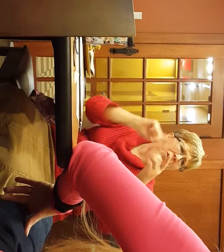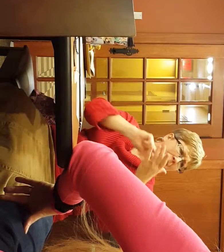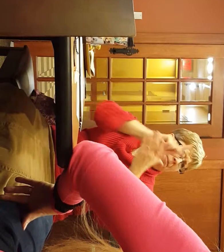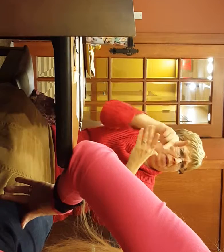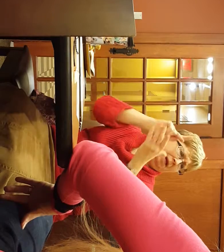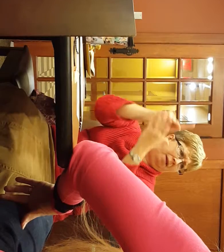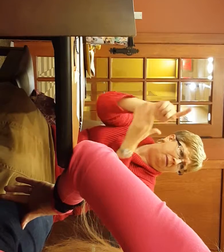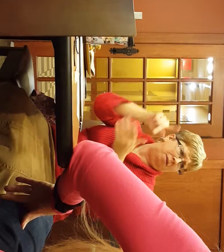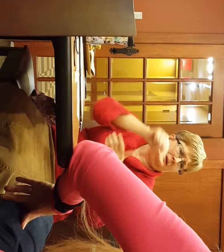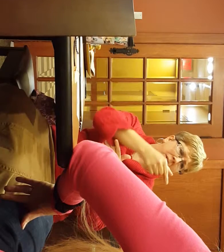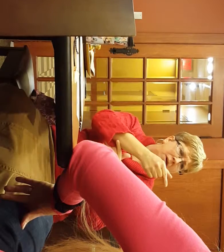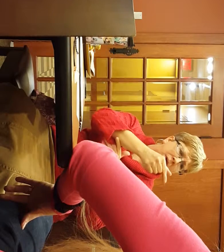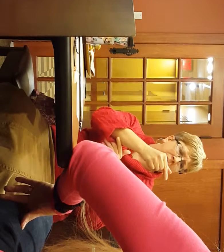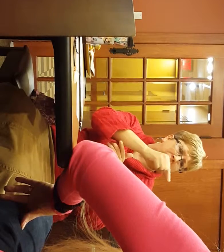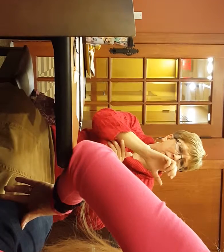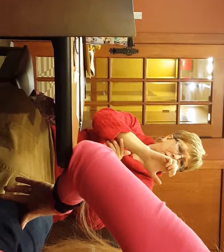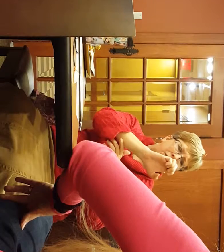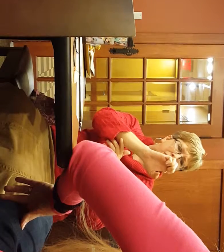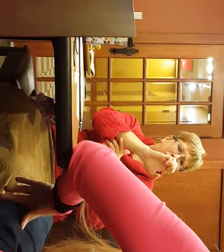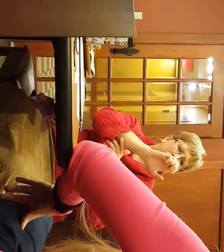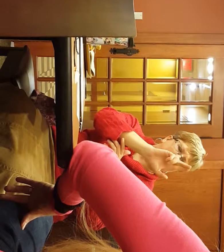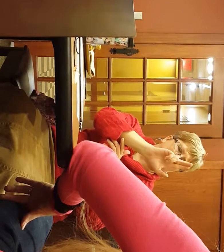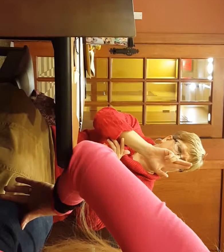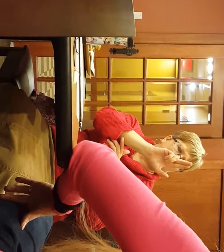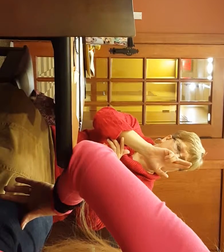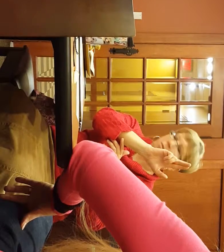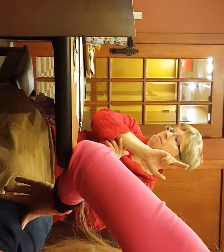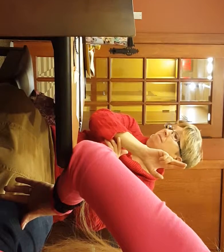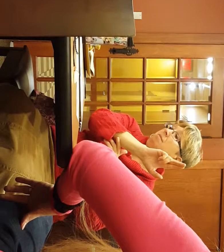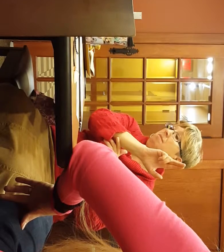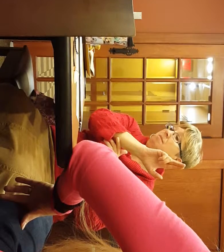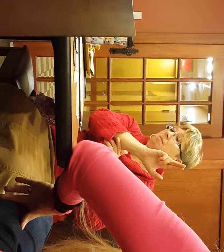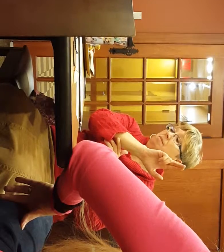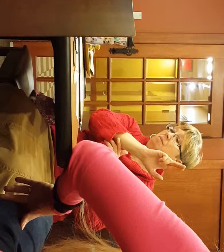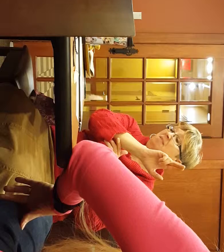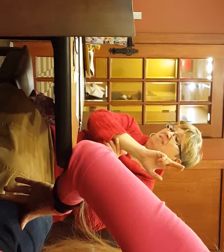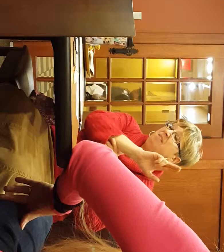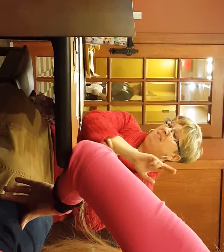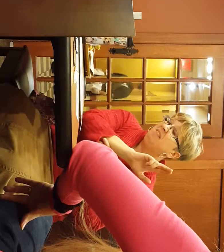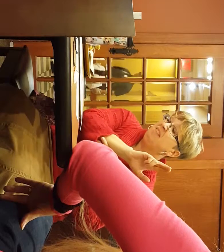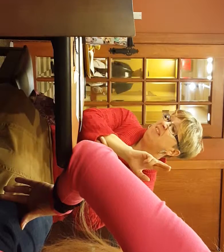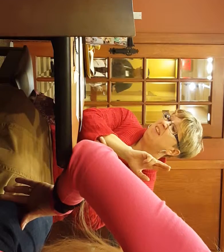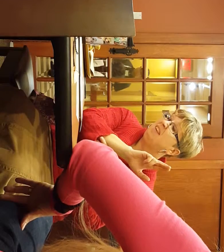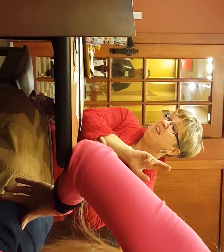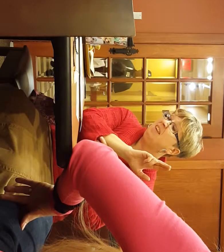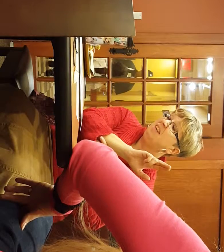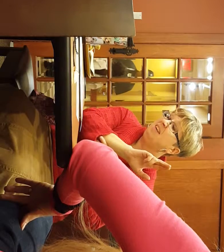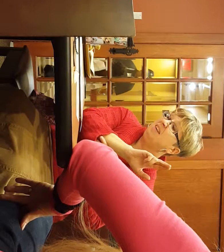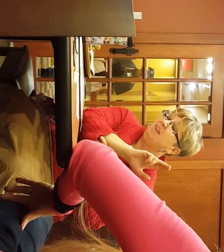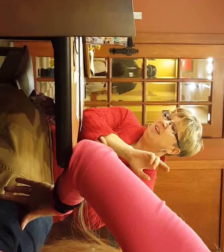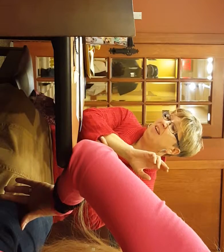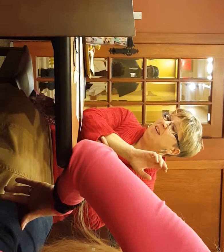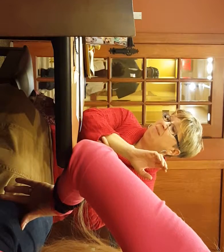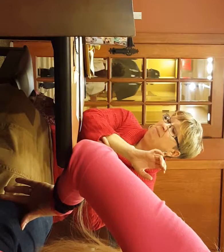of them. Eucalyptol, all of these ones that are little pieces of parts. So you want that in there. And then when